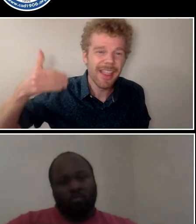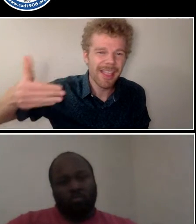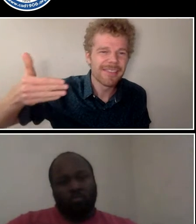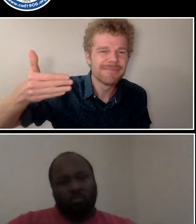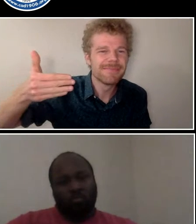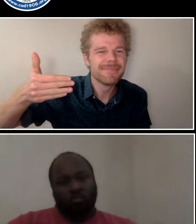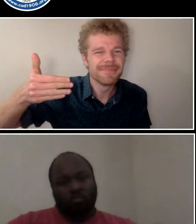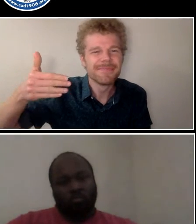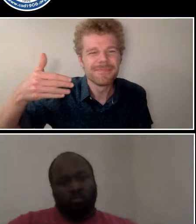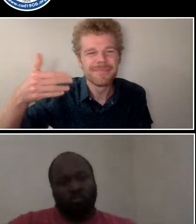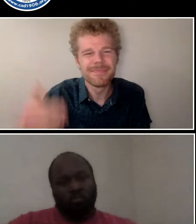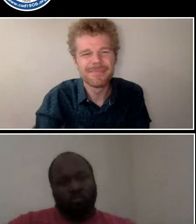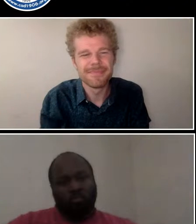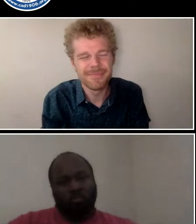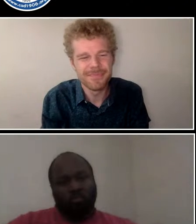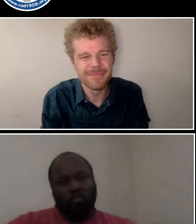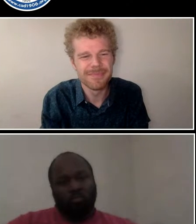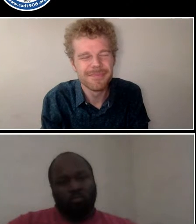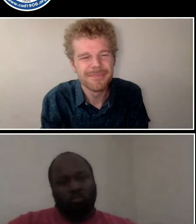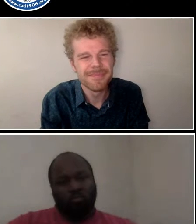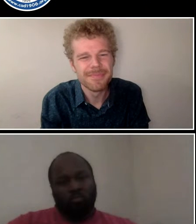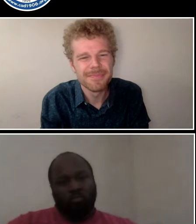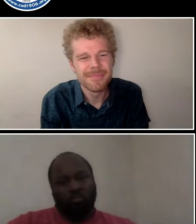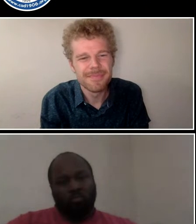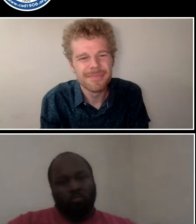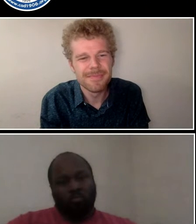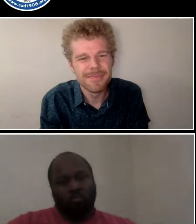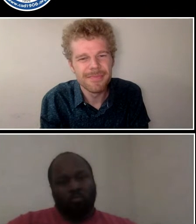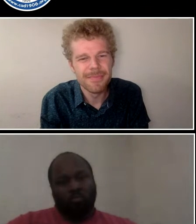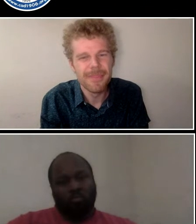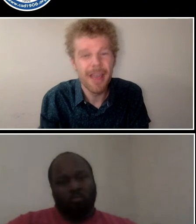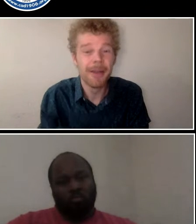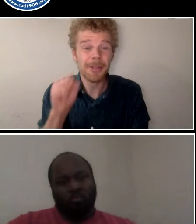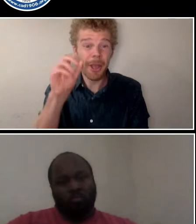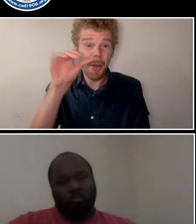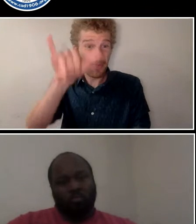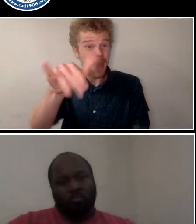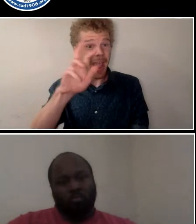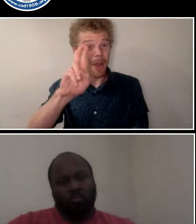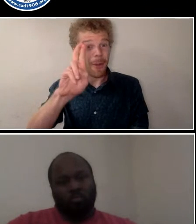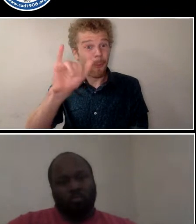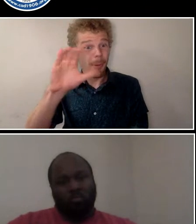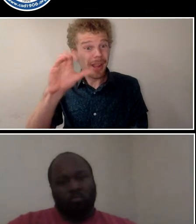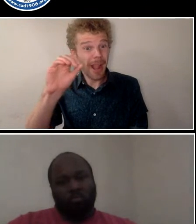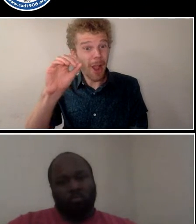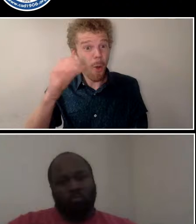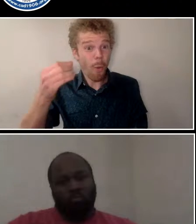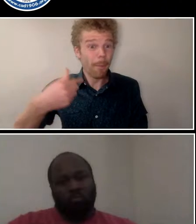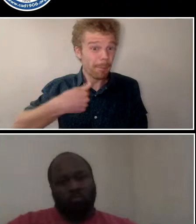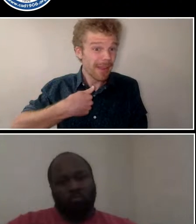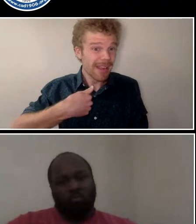which is the advisory, or as rather, the ANC, the Advisory Neighborhood Commissioners.